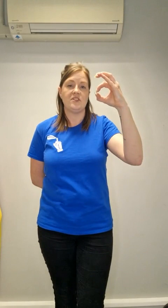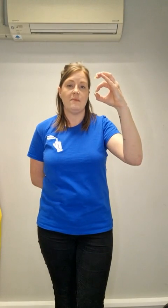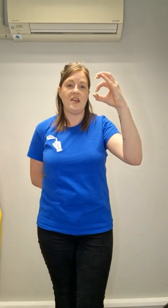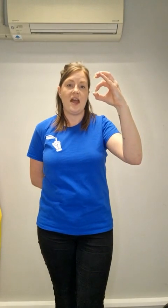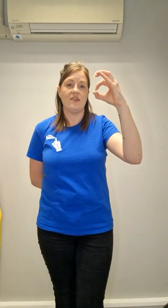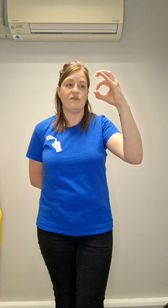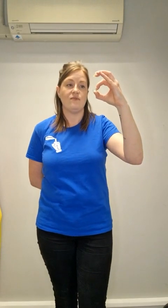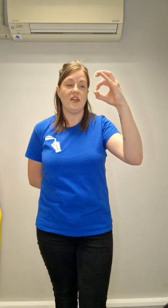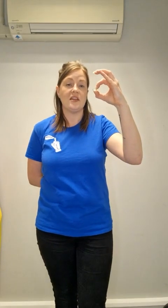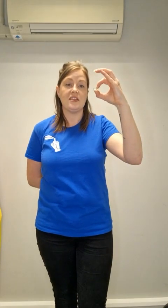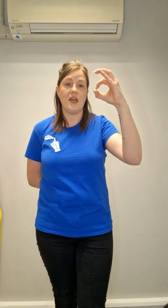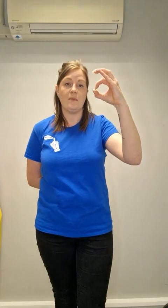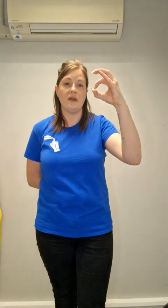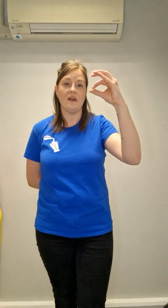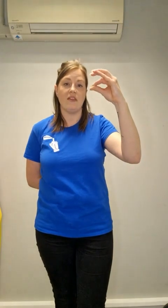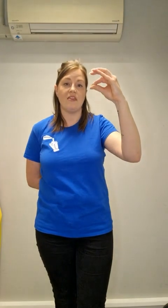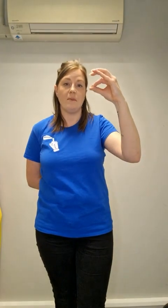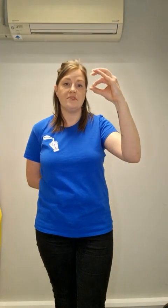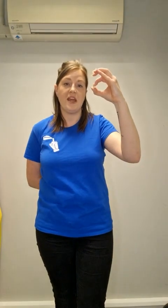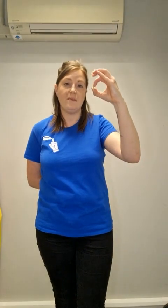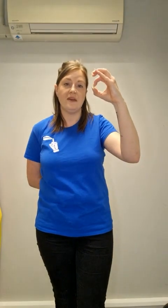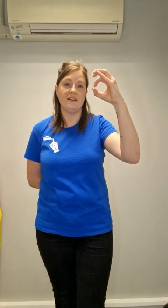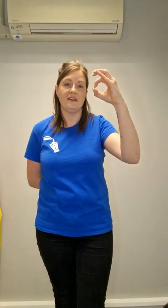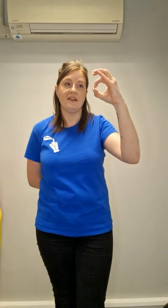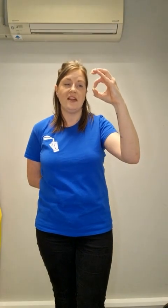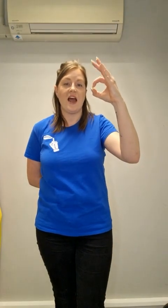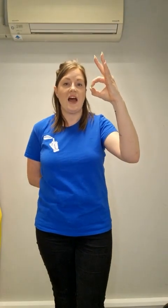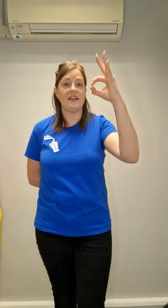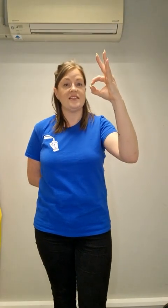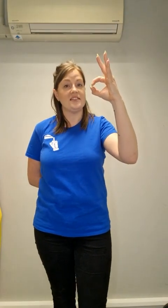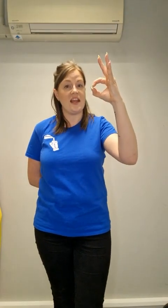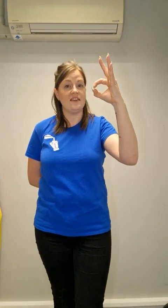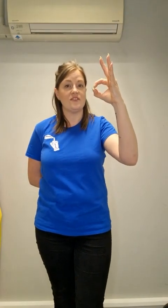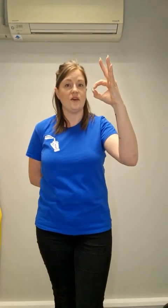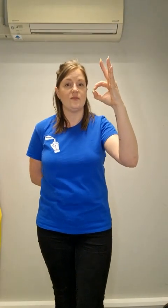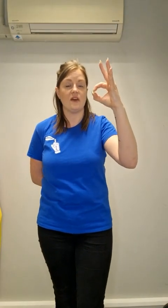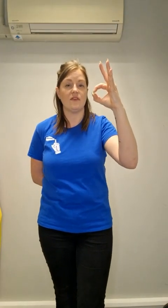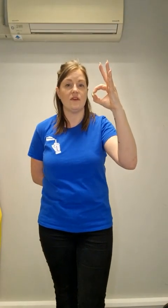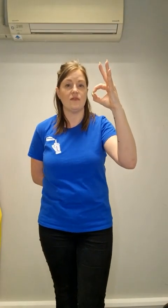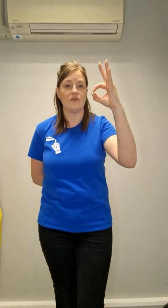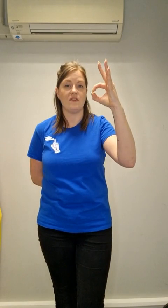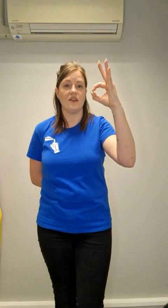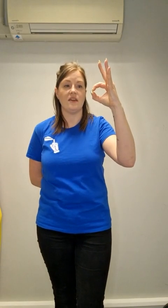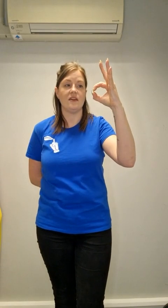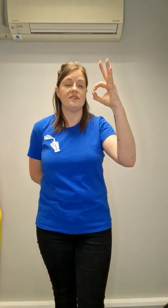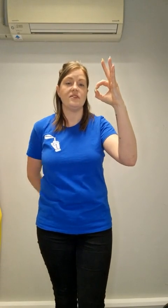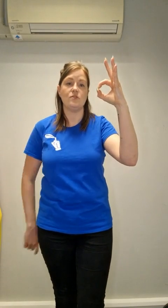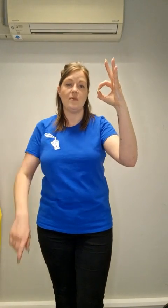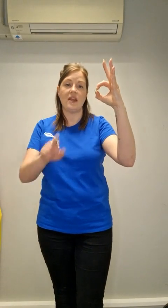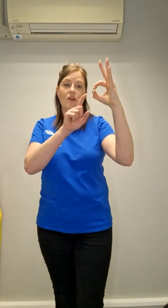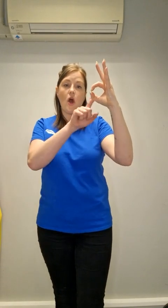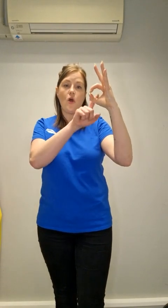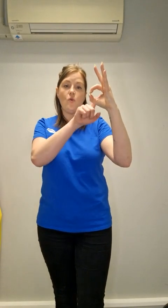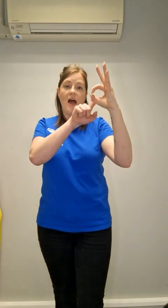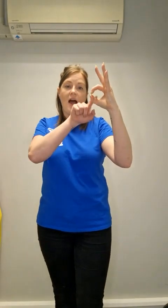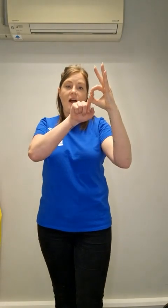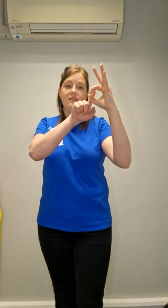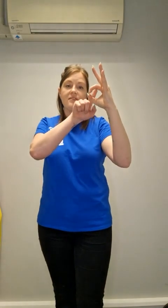meet at the fingertip and thumb tip and extend those other 3 fingers to make an O hand. So